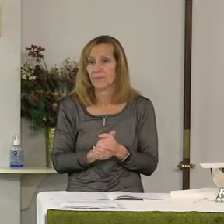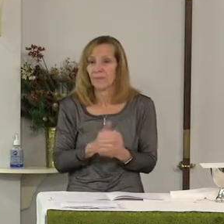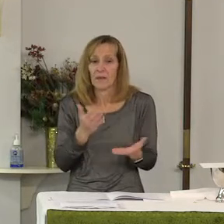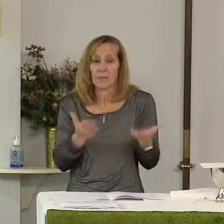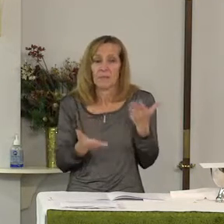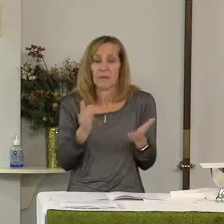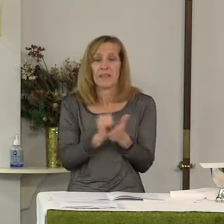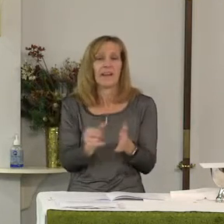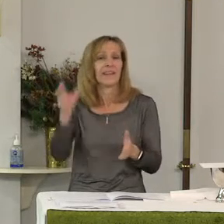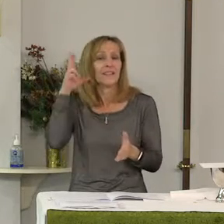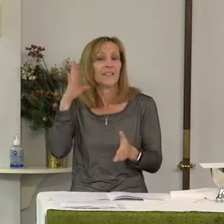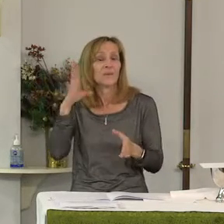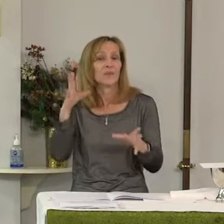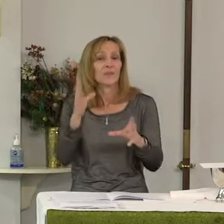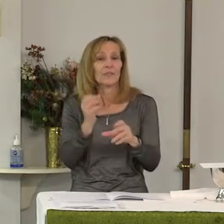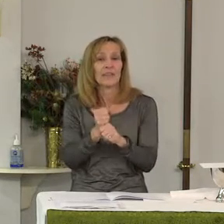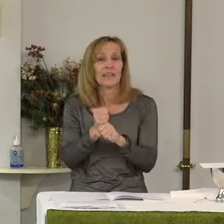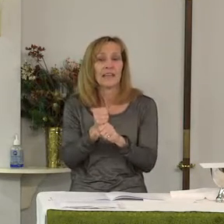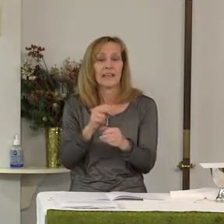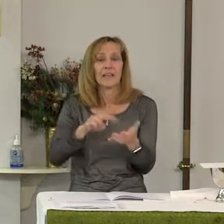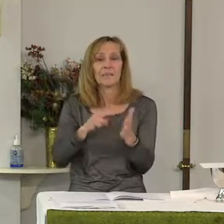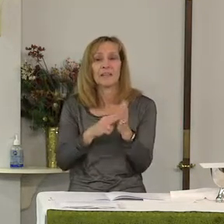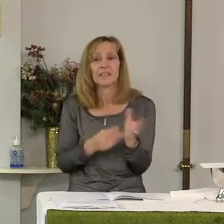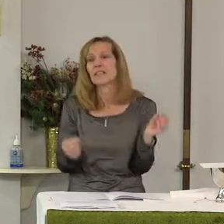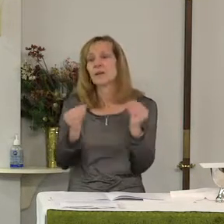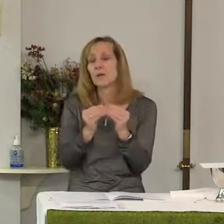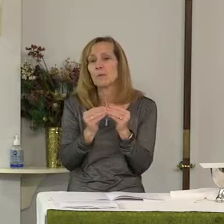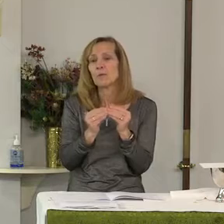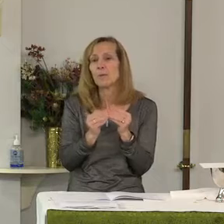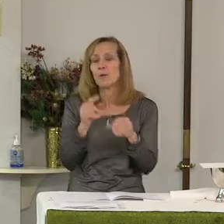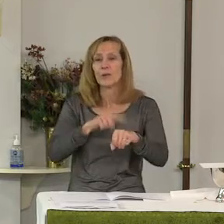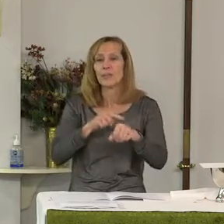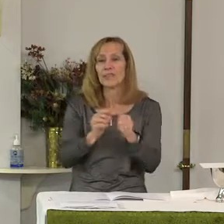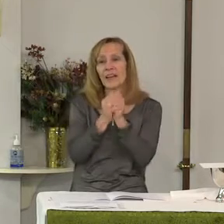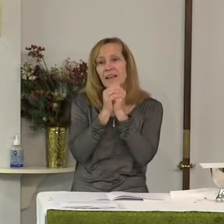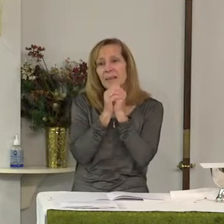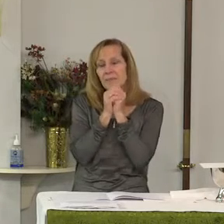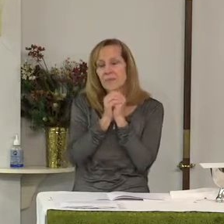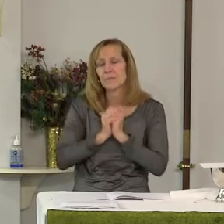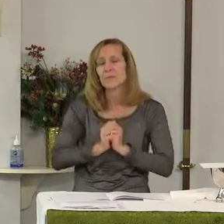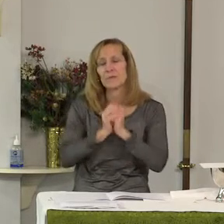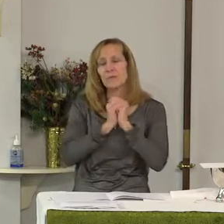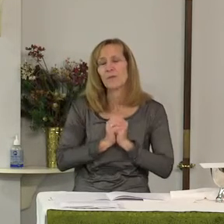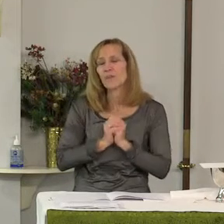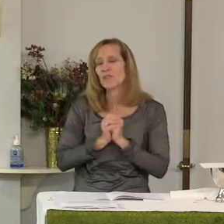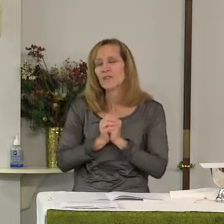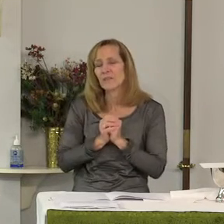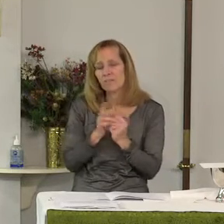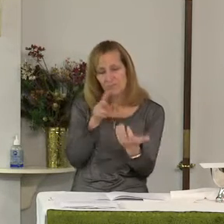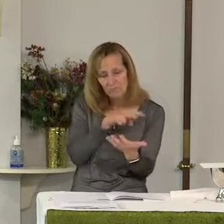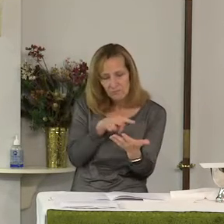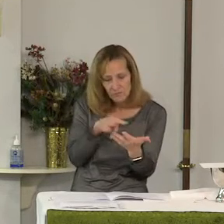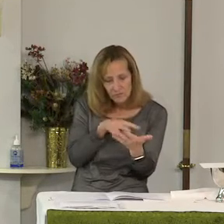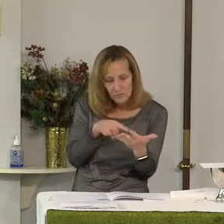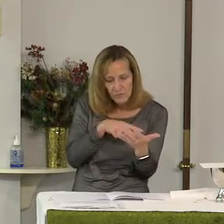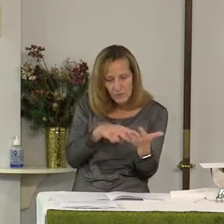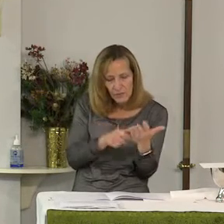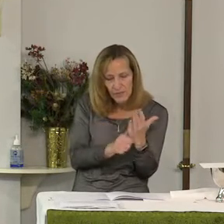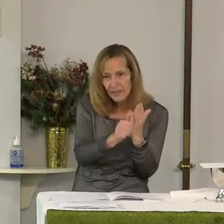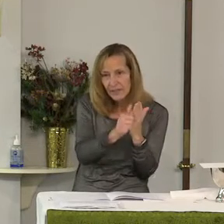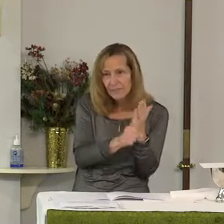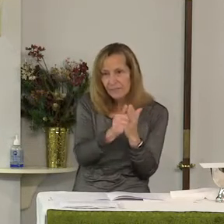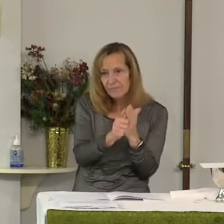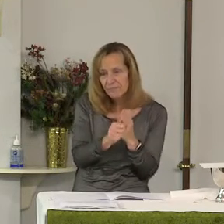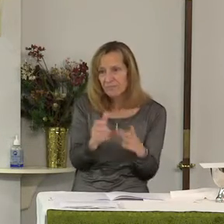Maybe that listening will take the form of extra devotional time. We have some extras in the back for Lent. They fit